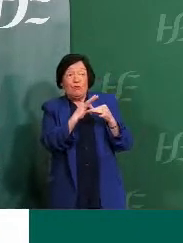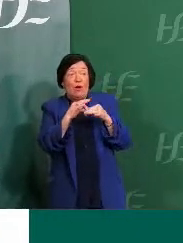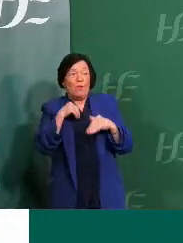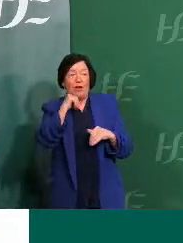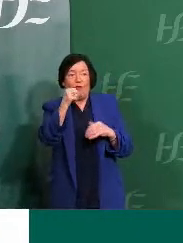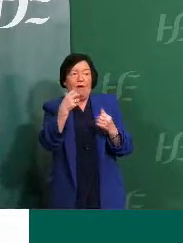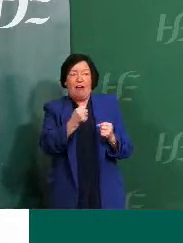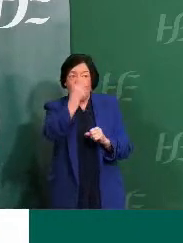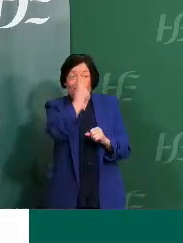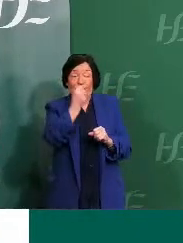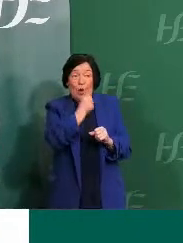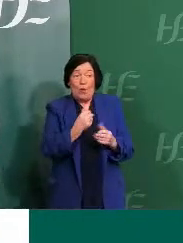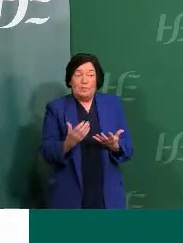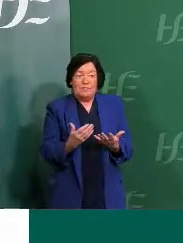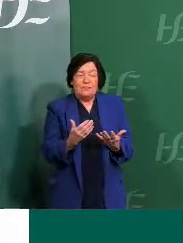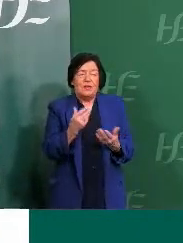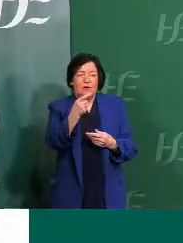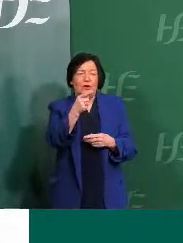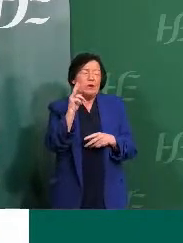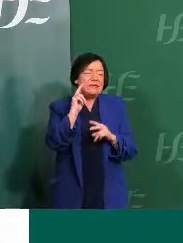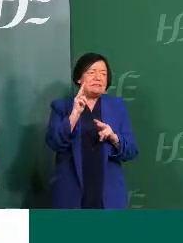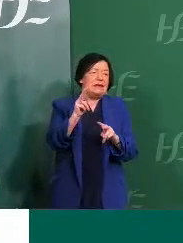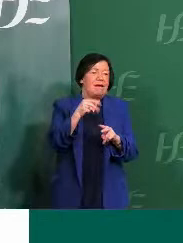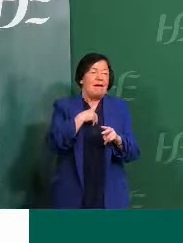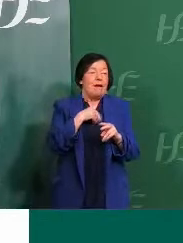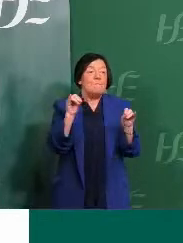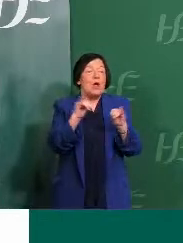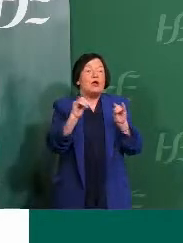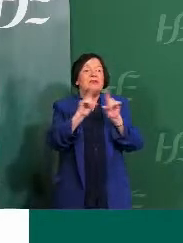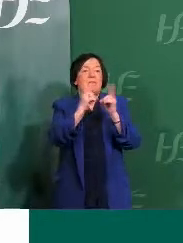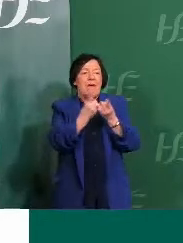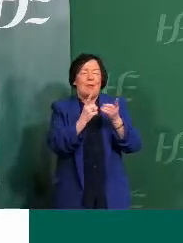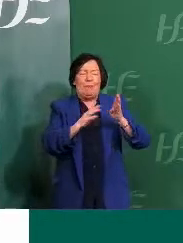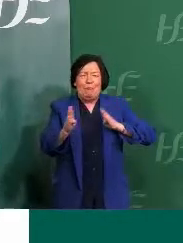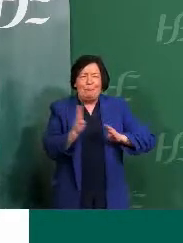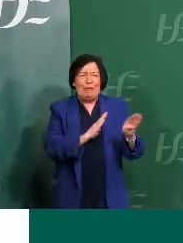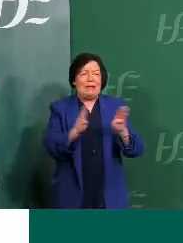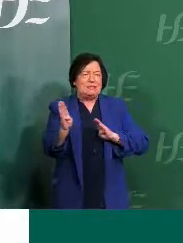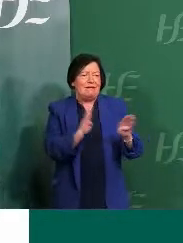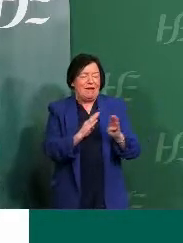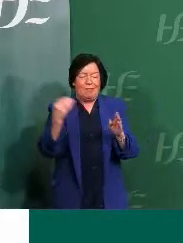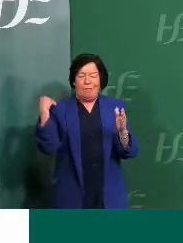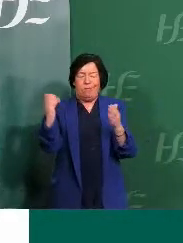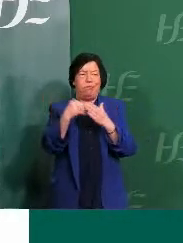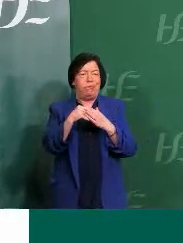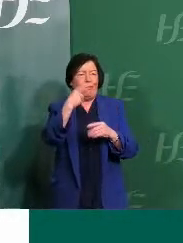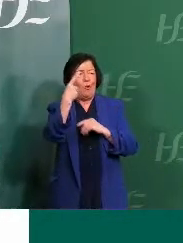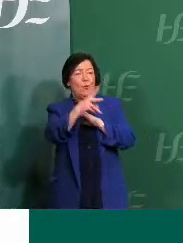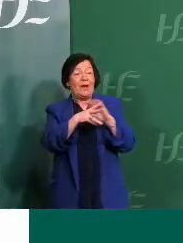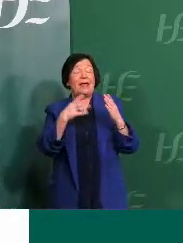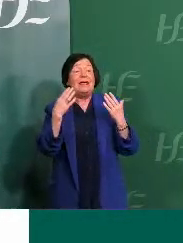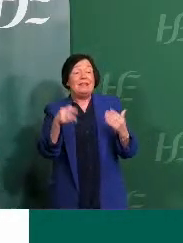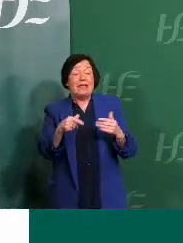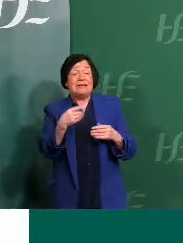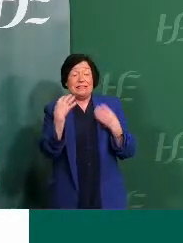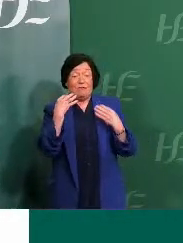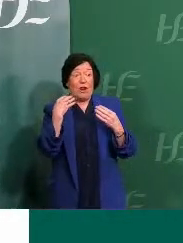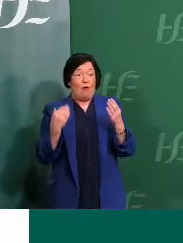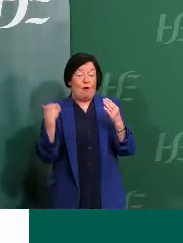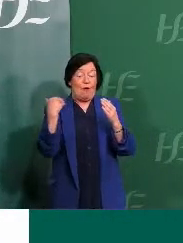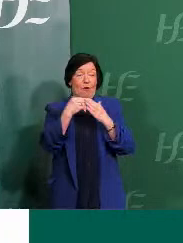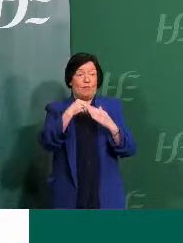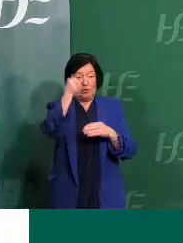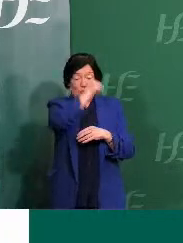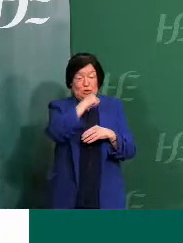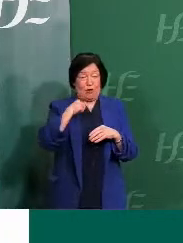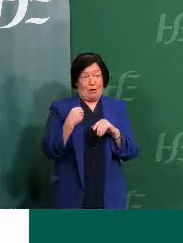don't have flu. But as you can see, our emergency department's extremely busy over the past week. And as I said, this data is up until Sunday gone